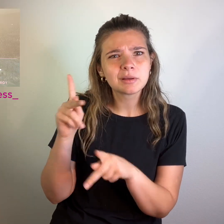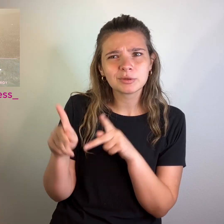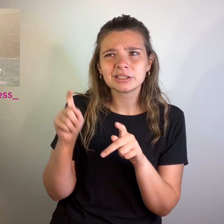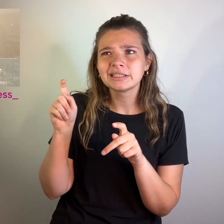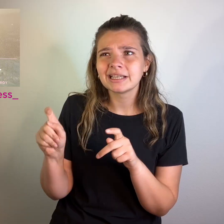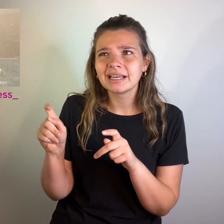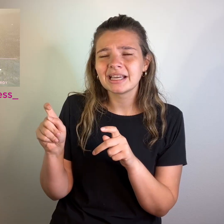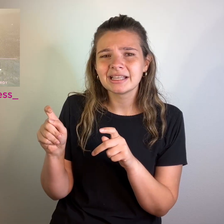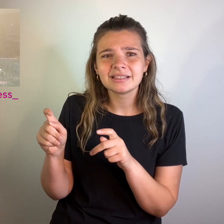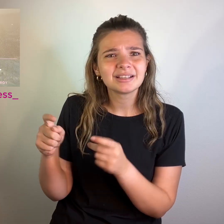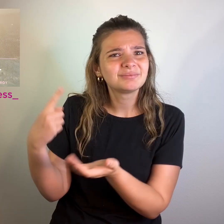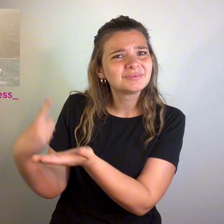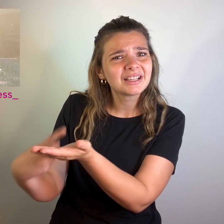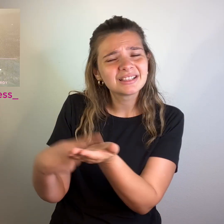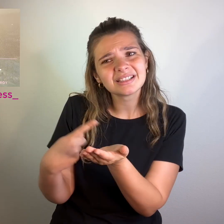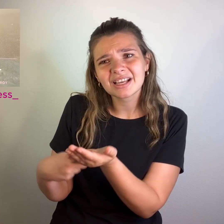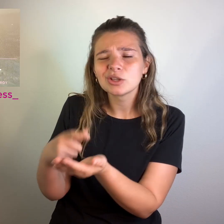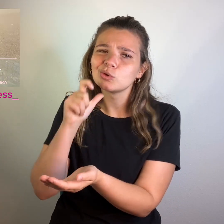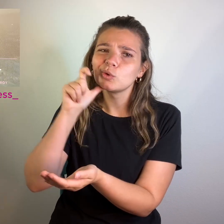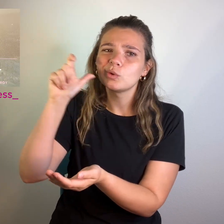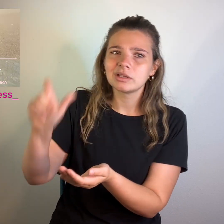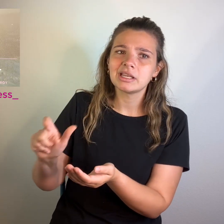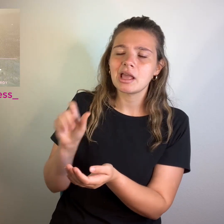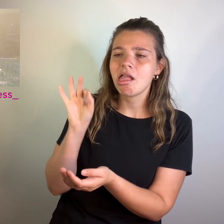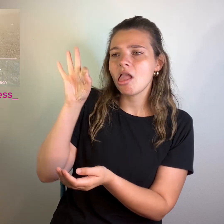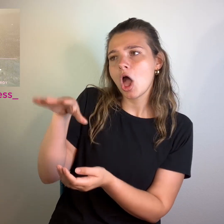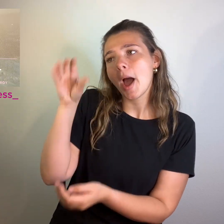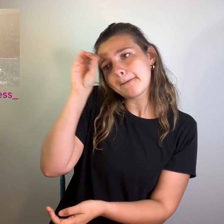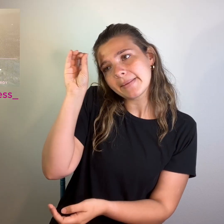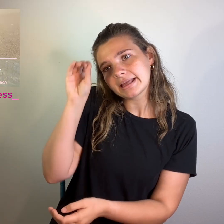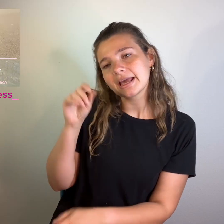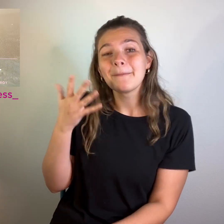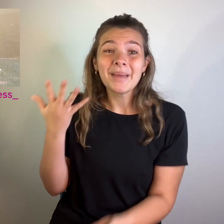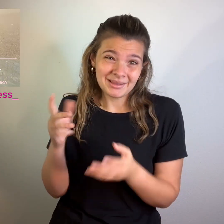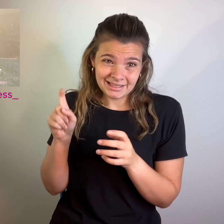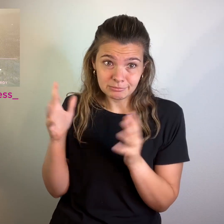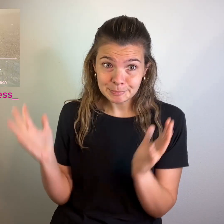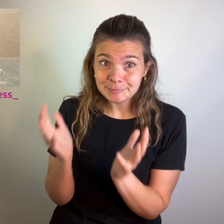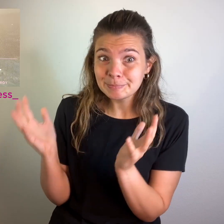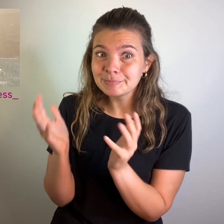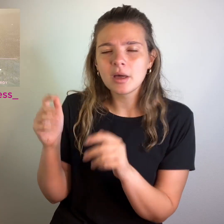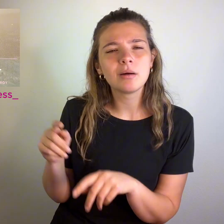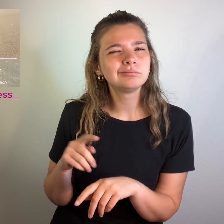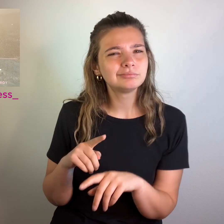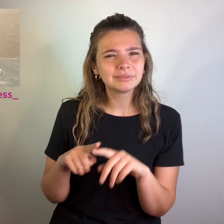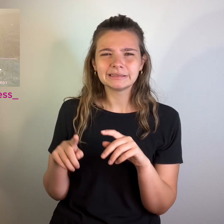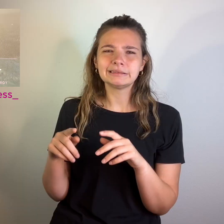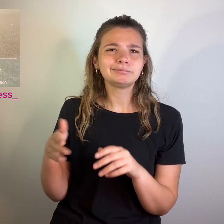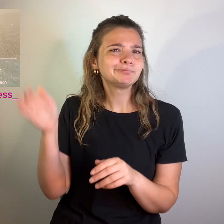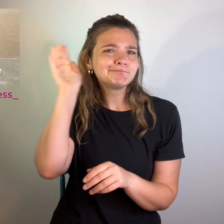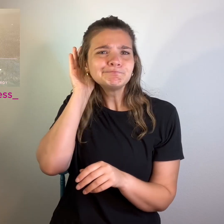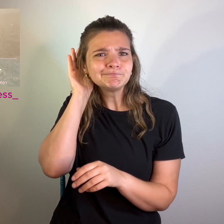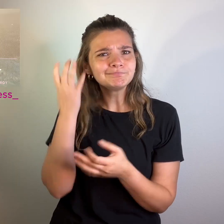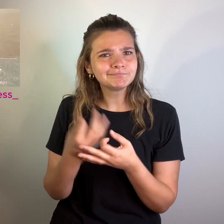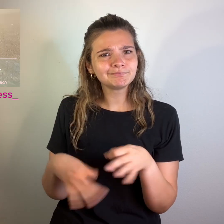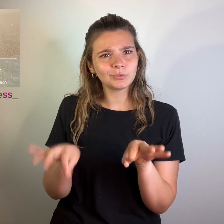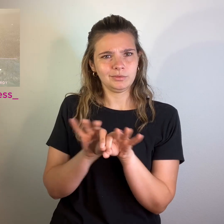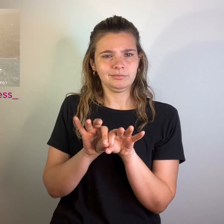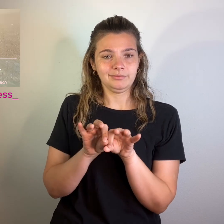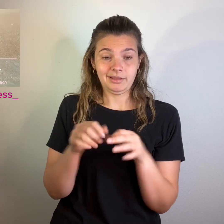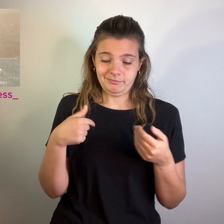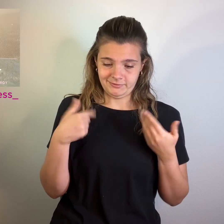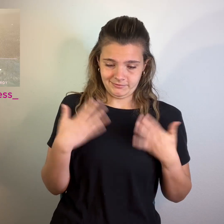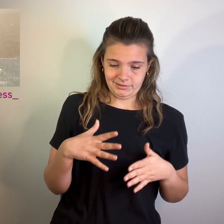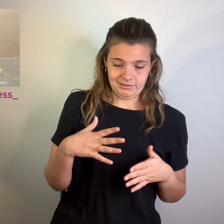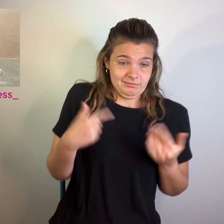They don't need you to give their opinion. Maybe they could use a pep talk at the end, but something I've learned, especially being a yoga teacher and